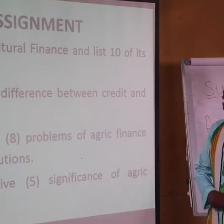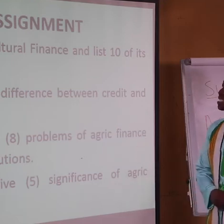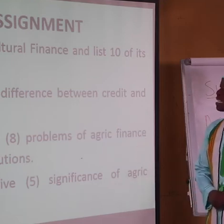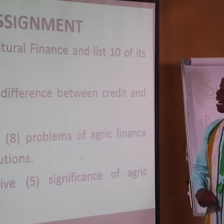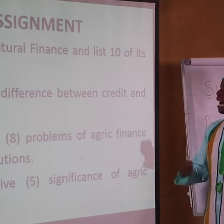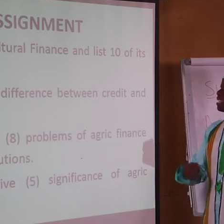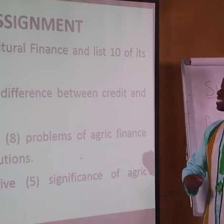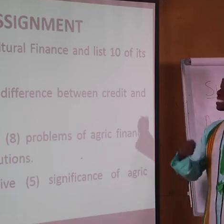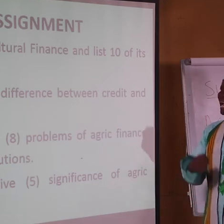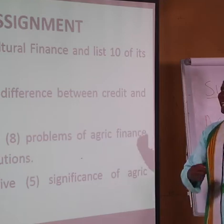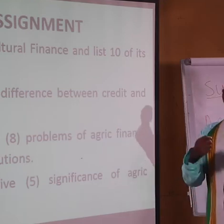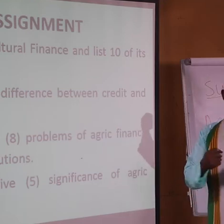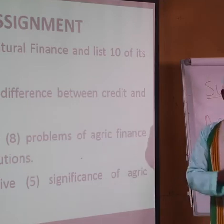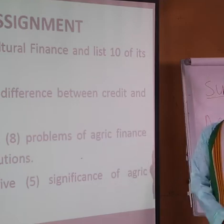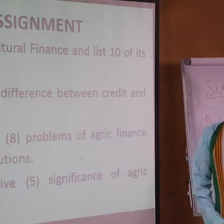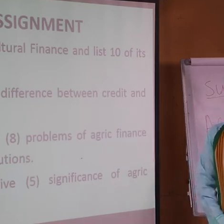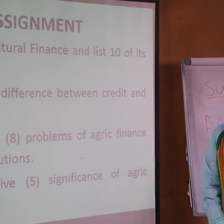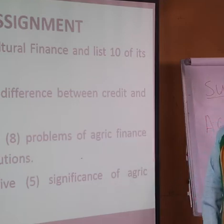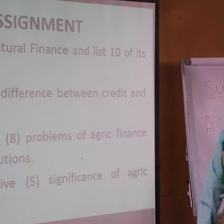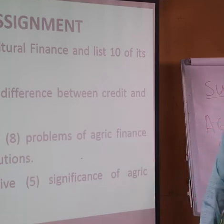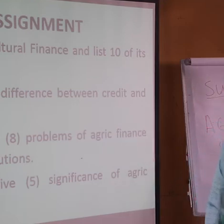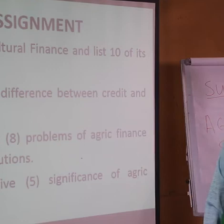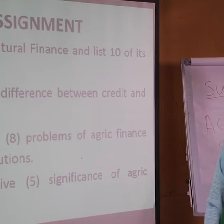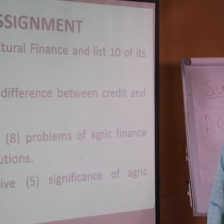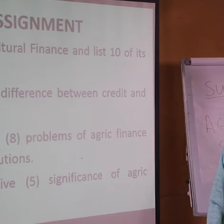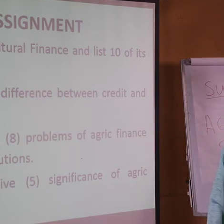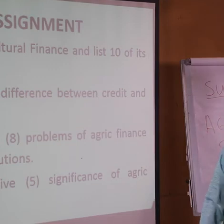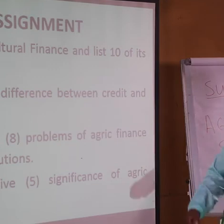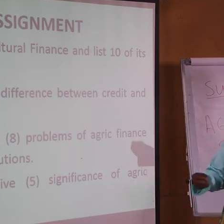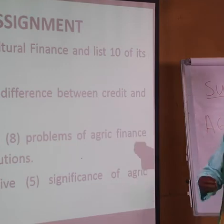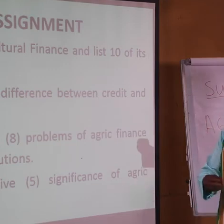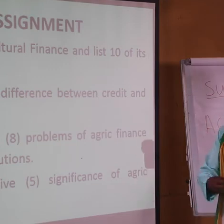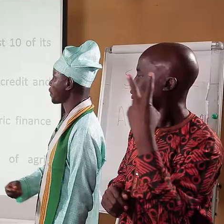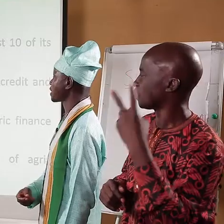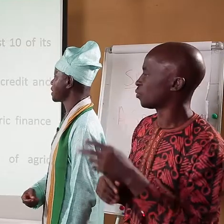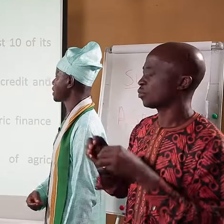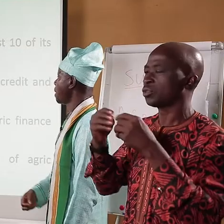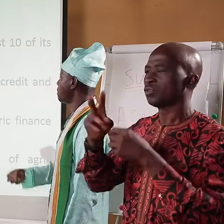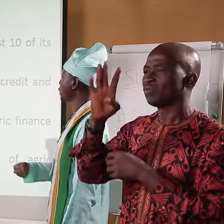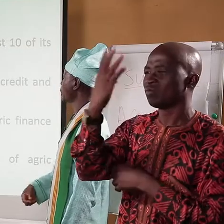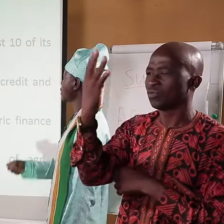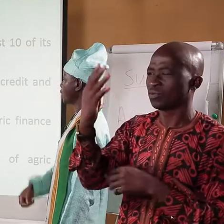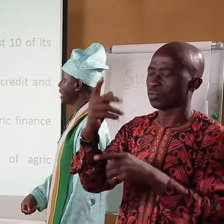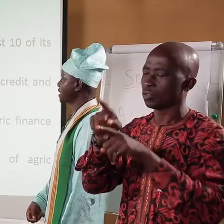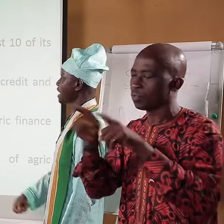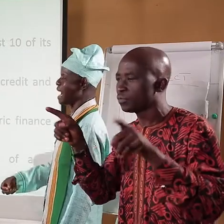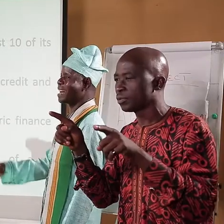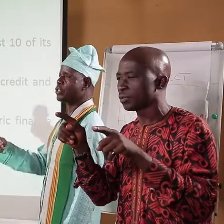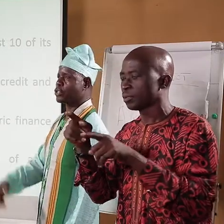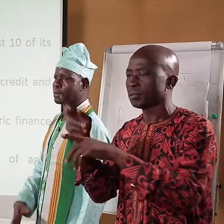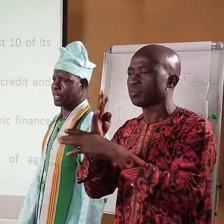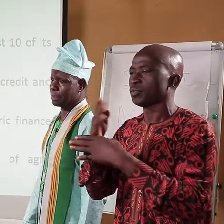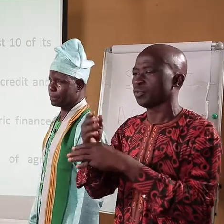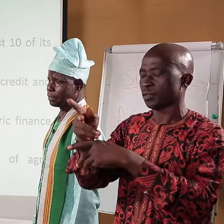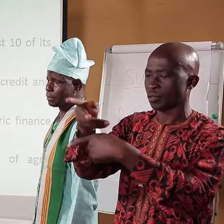agricultural finance and list 10 of its sources. 2, give 4 differences between credit